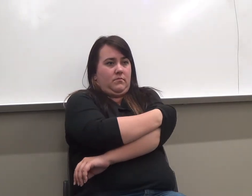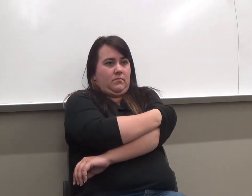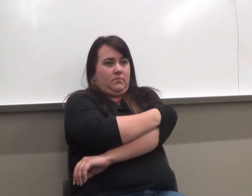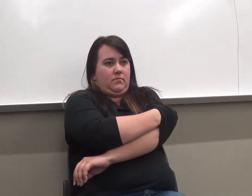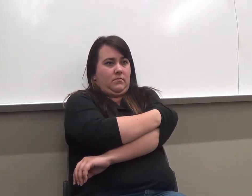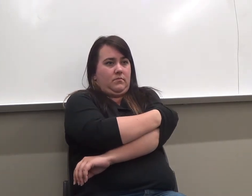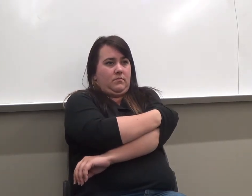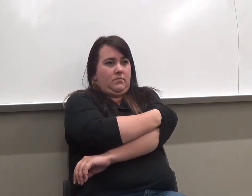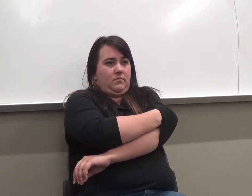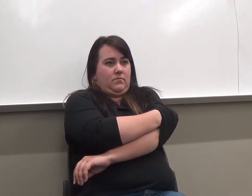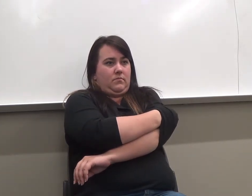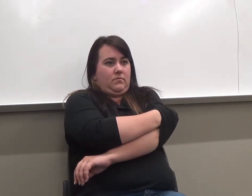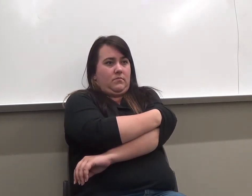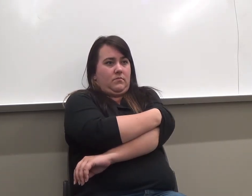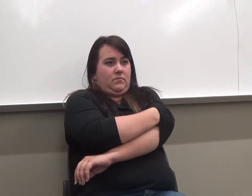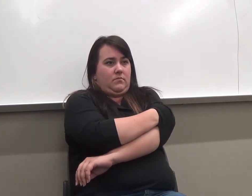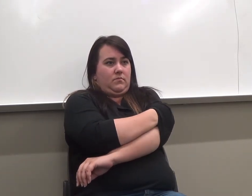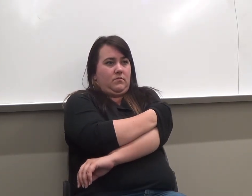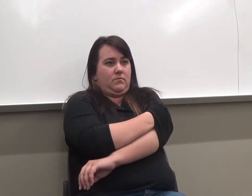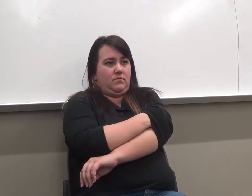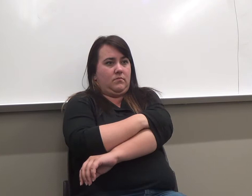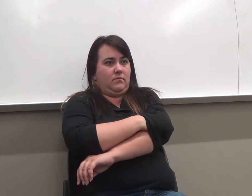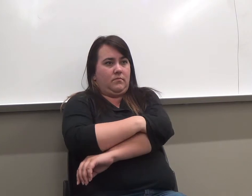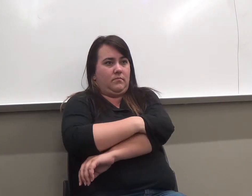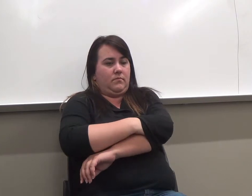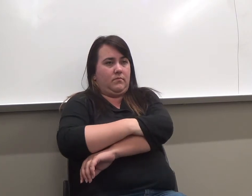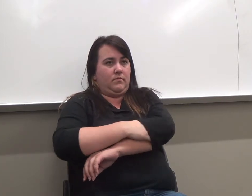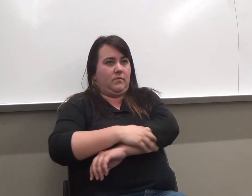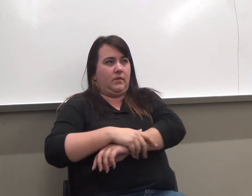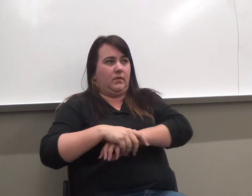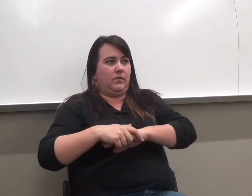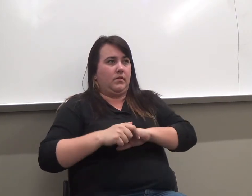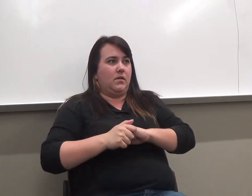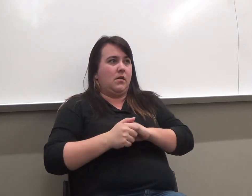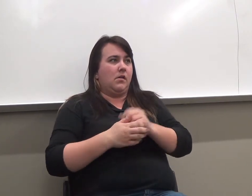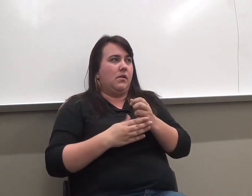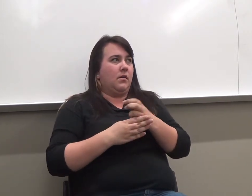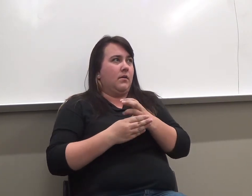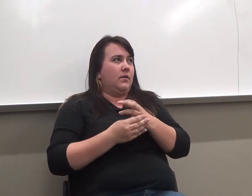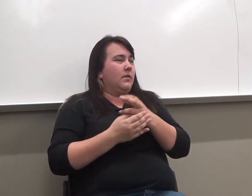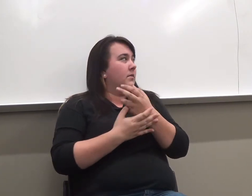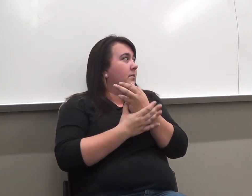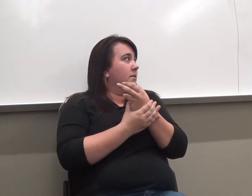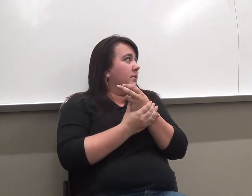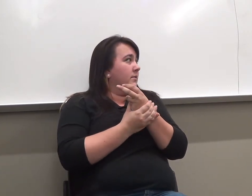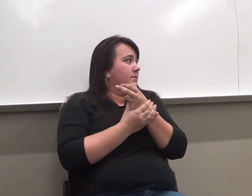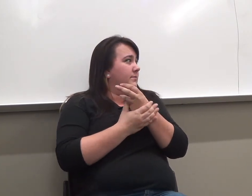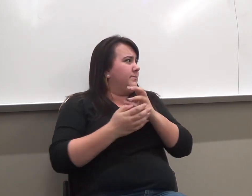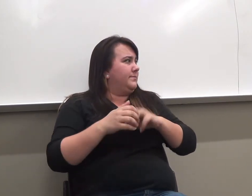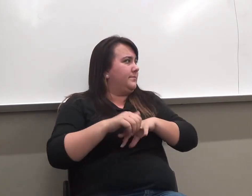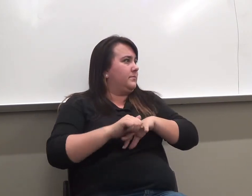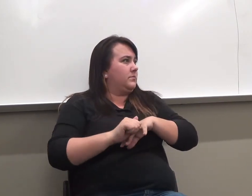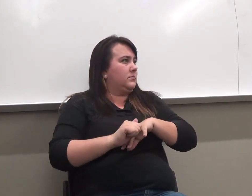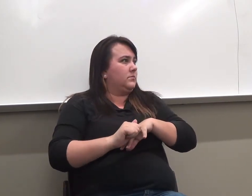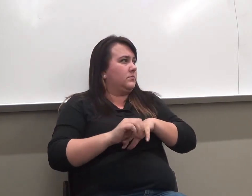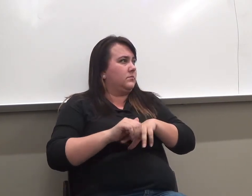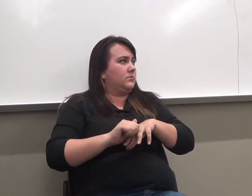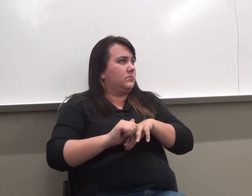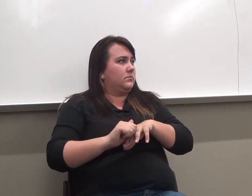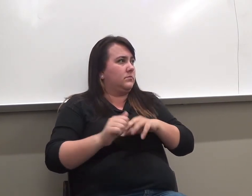to have this done. You really need to have the paper here for the peer review because you're going to get marked off if you don't